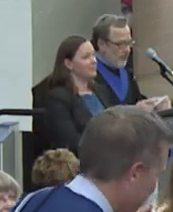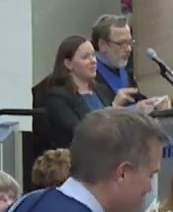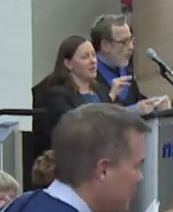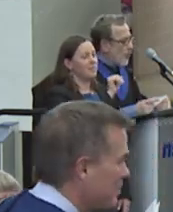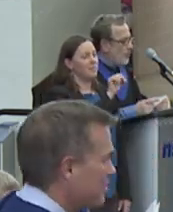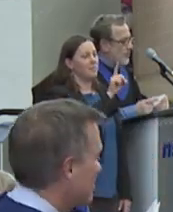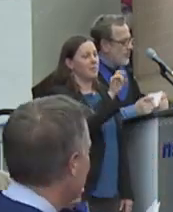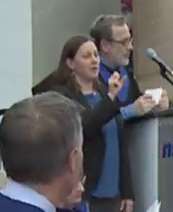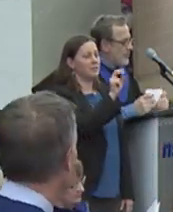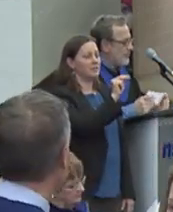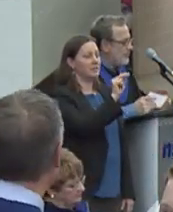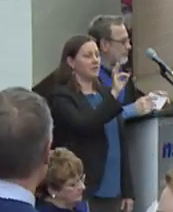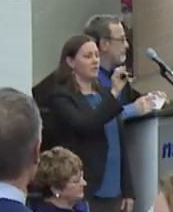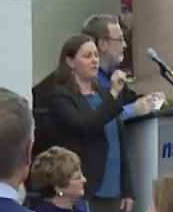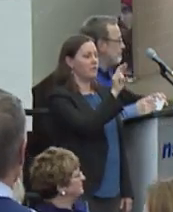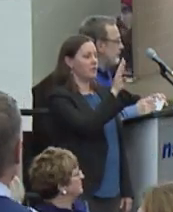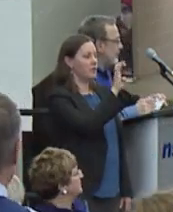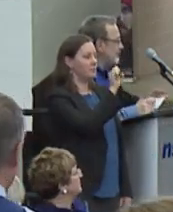Madison Forbes.